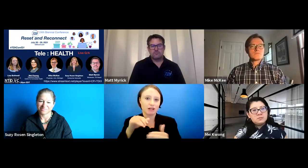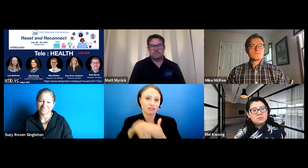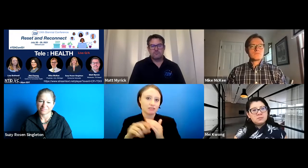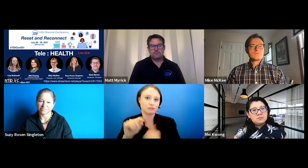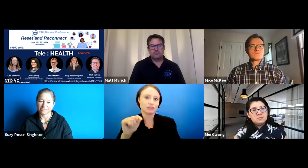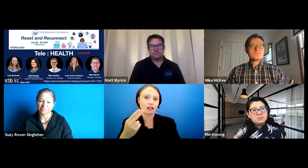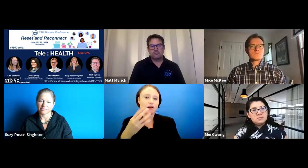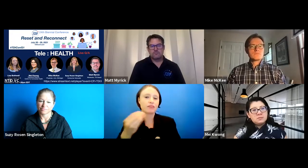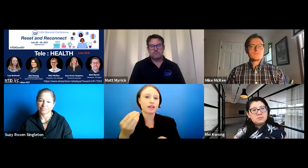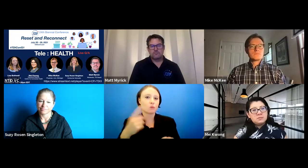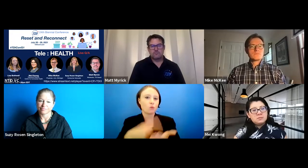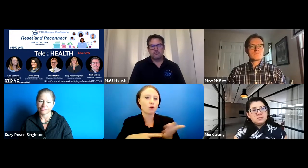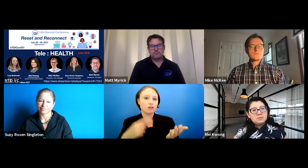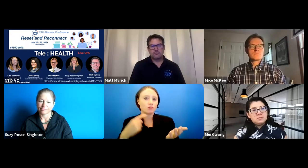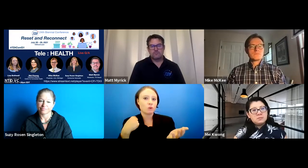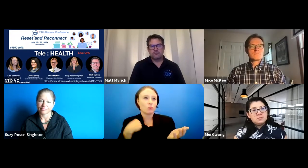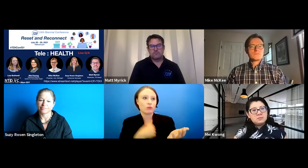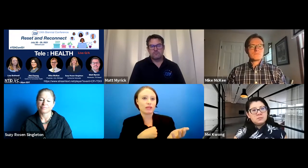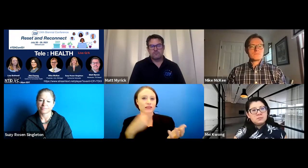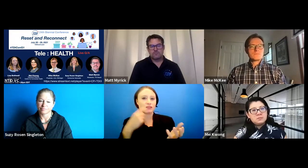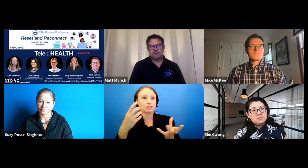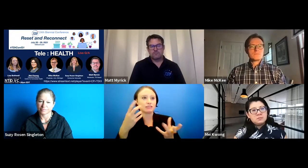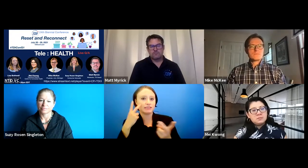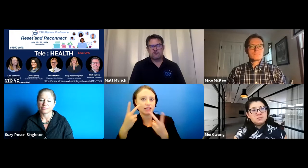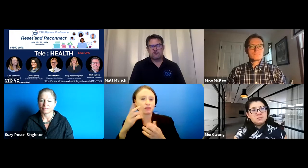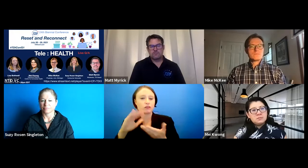what the community is saying about accessible telehealth.